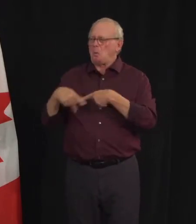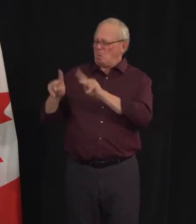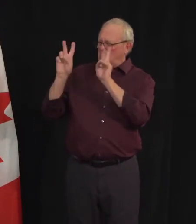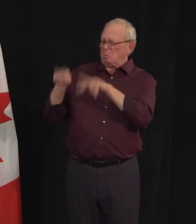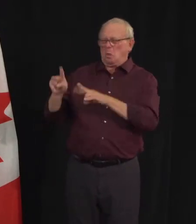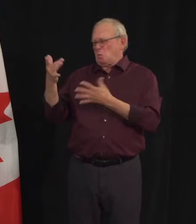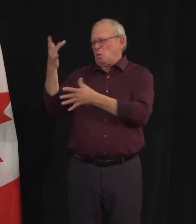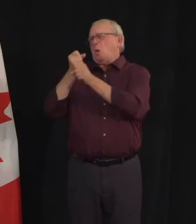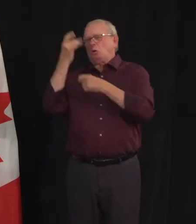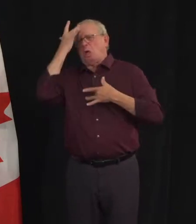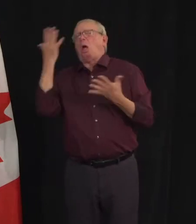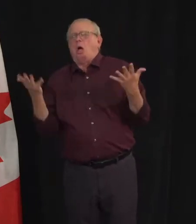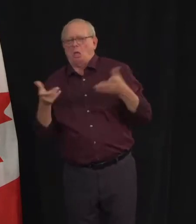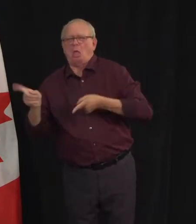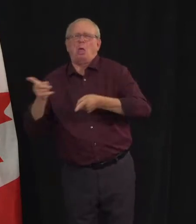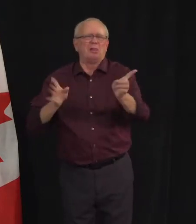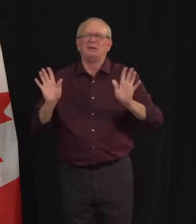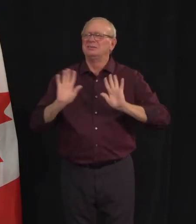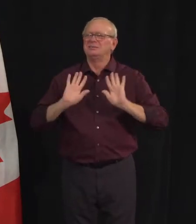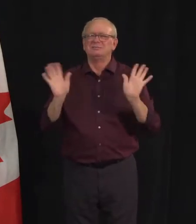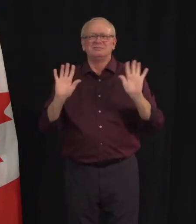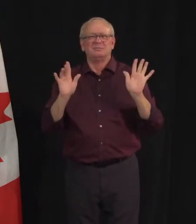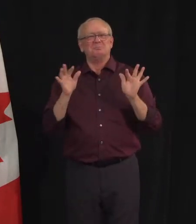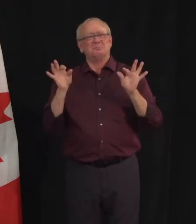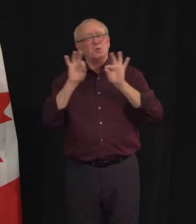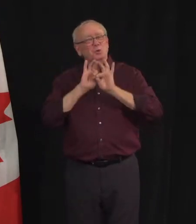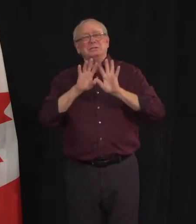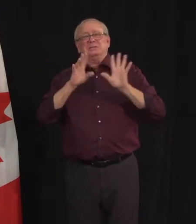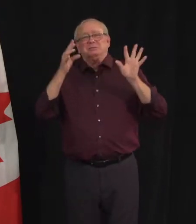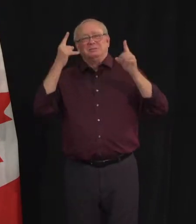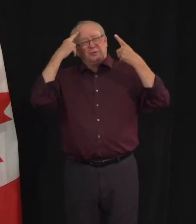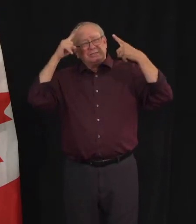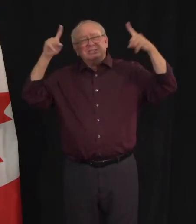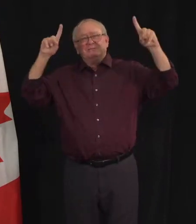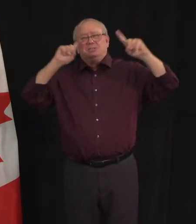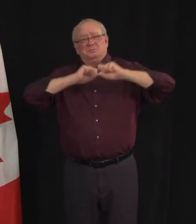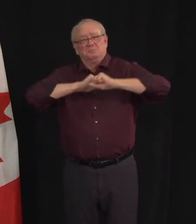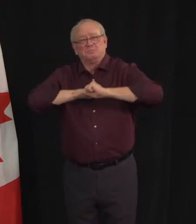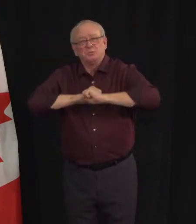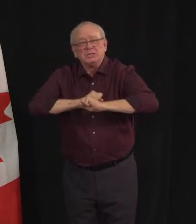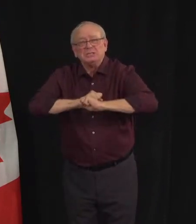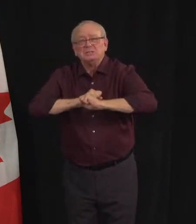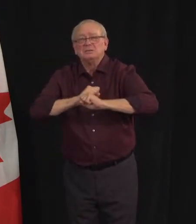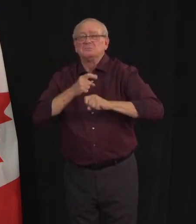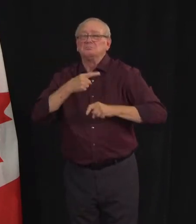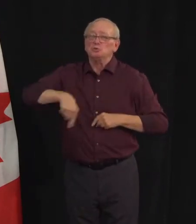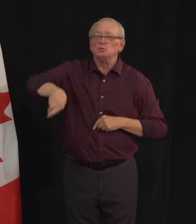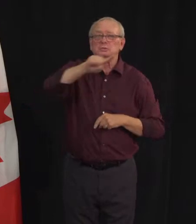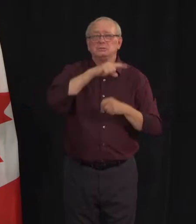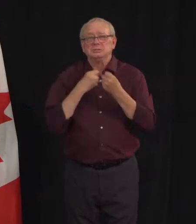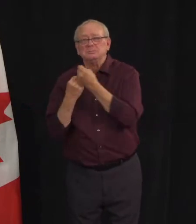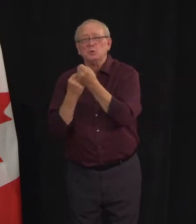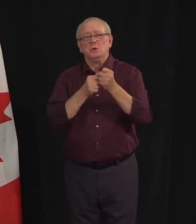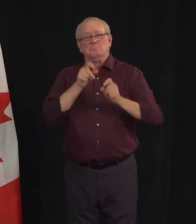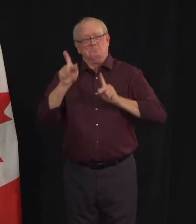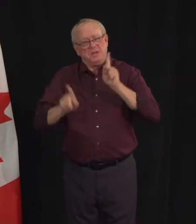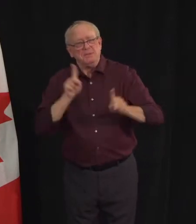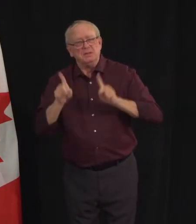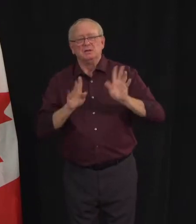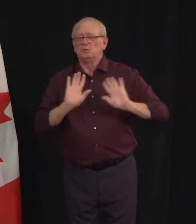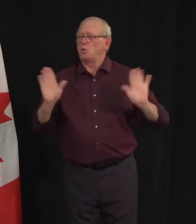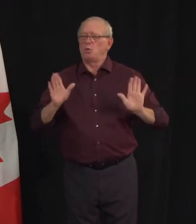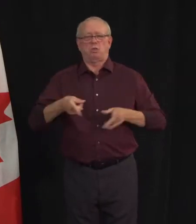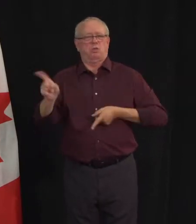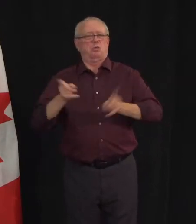this. As we head into one of the last weekends of summer, I want to share a quote by Marianne Radmacher that